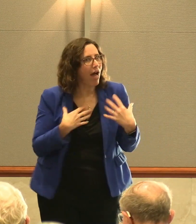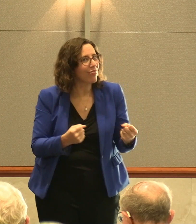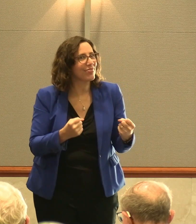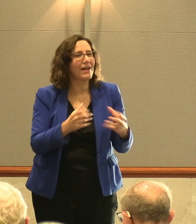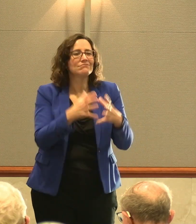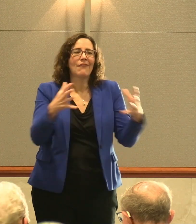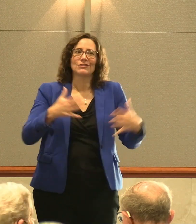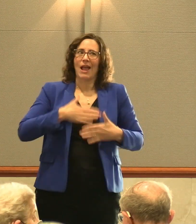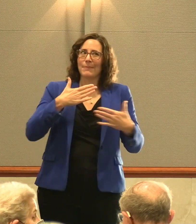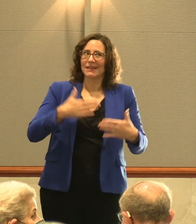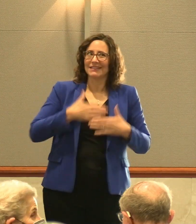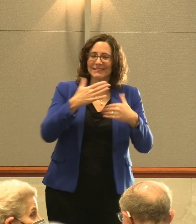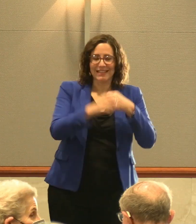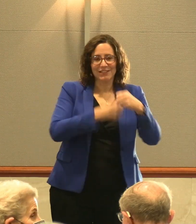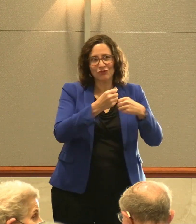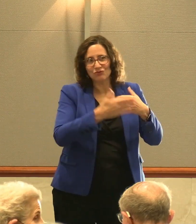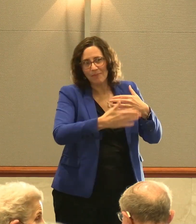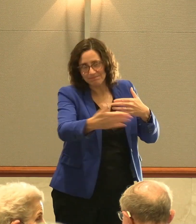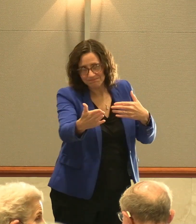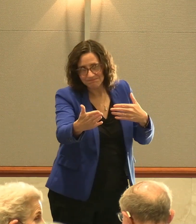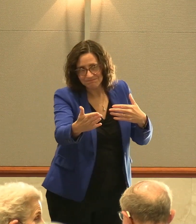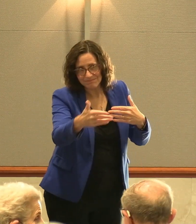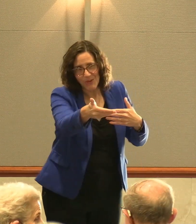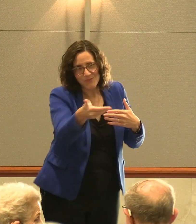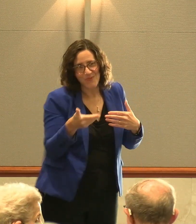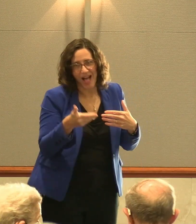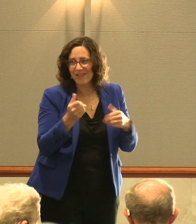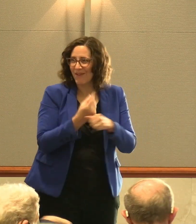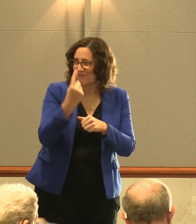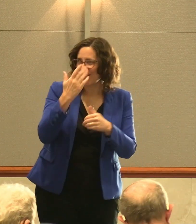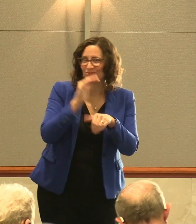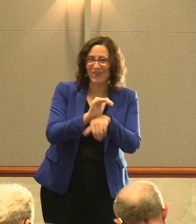much happiness in the years to come. Welcome to everyone tonight.